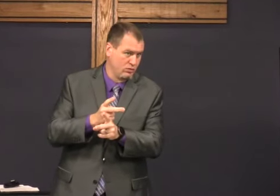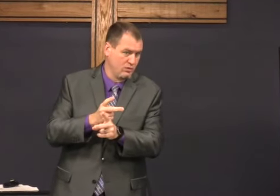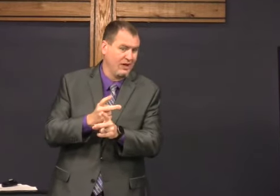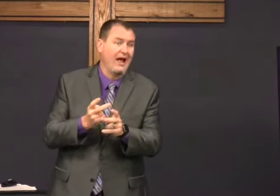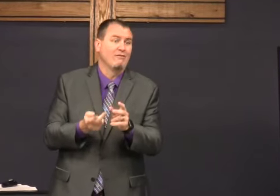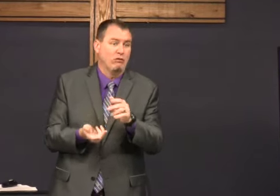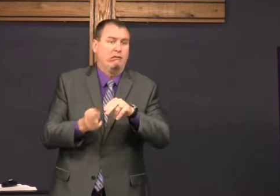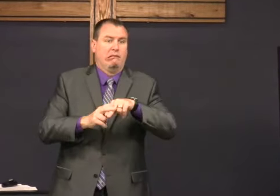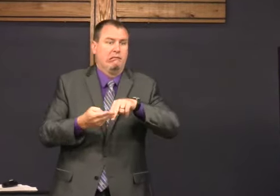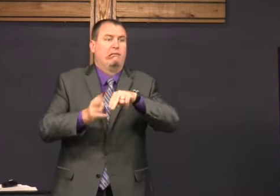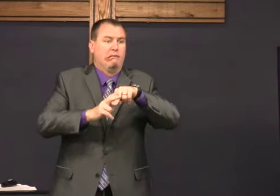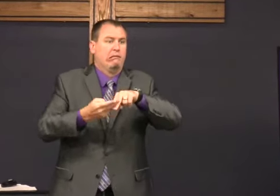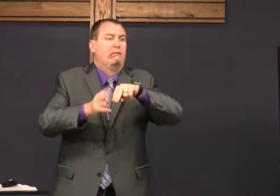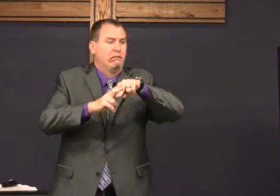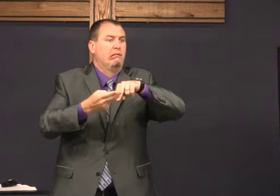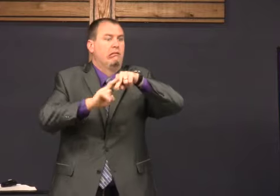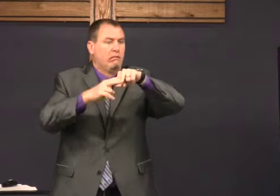to plant it, I have to replant it.